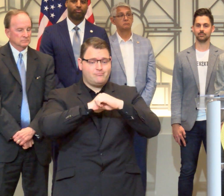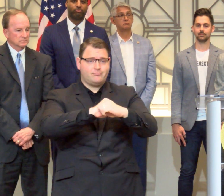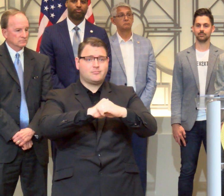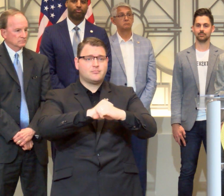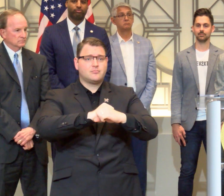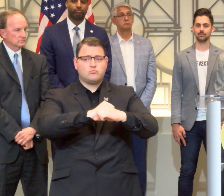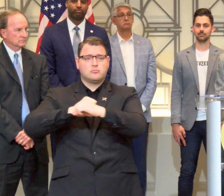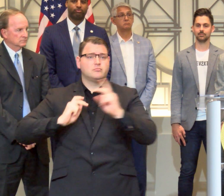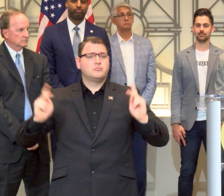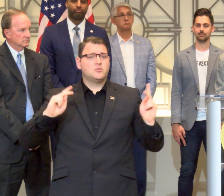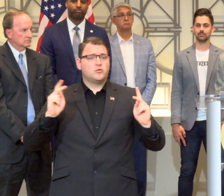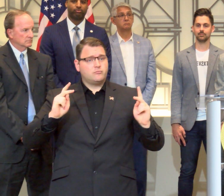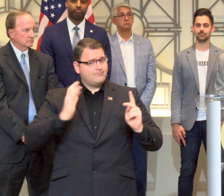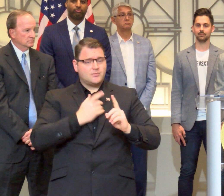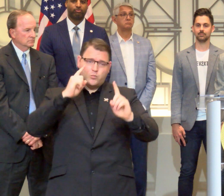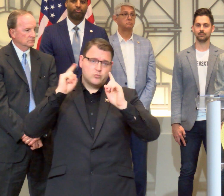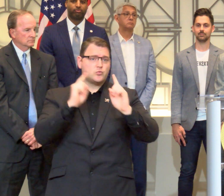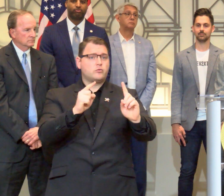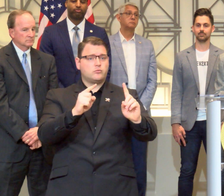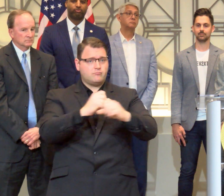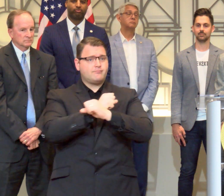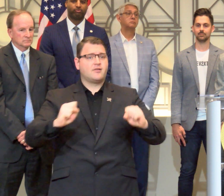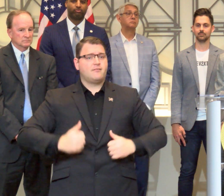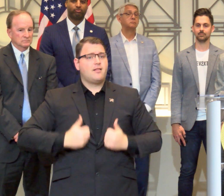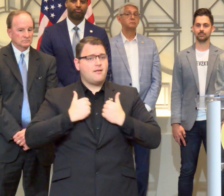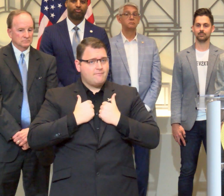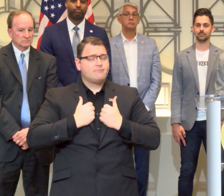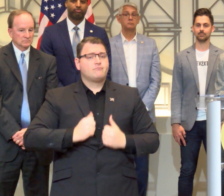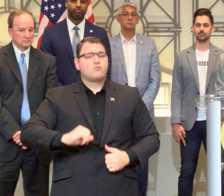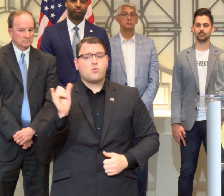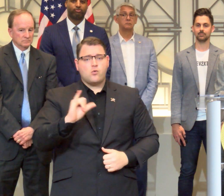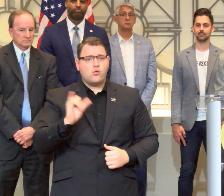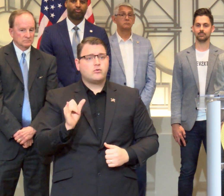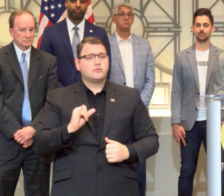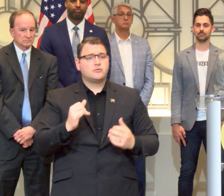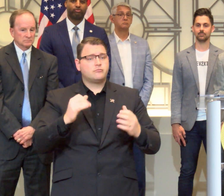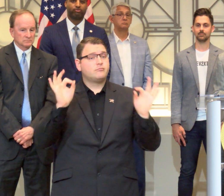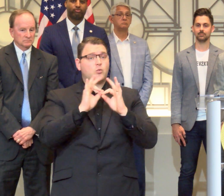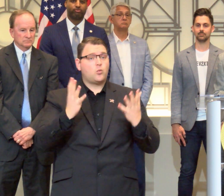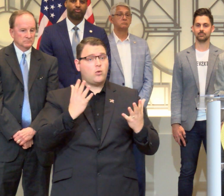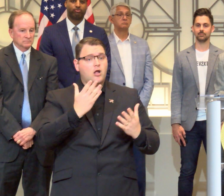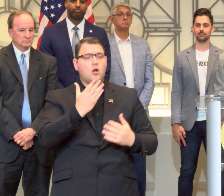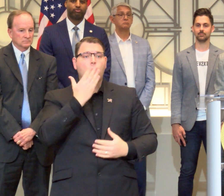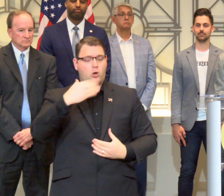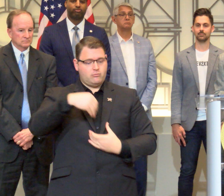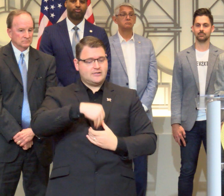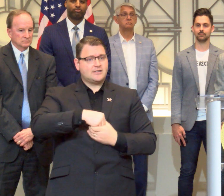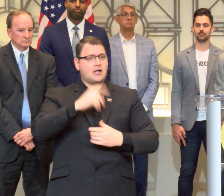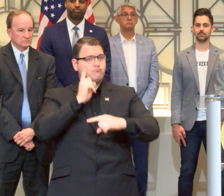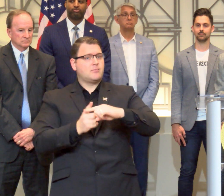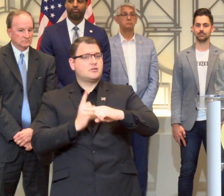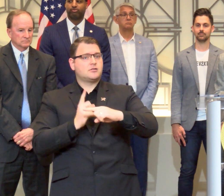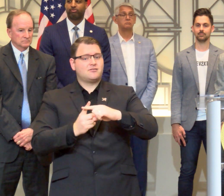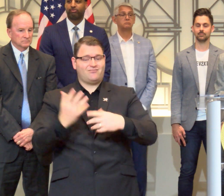save lives. That is what this is all about. And it's also important to maintain a healthy attitude, which is a part of a healthy